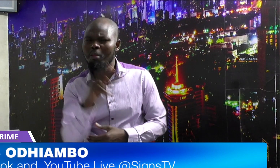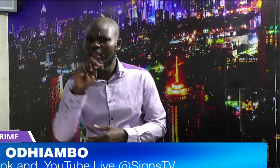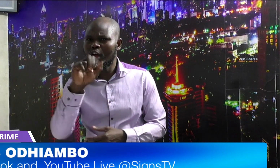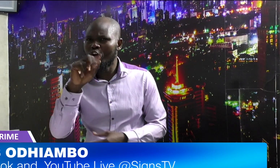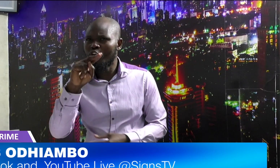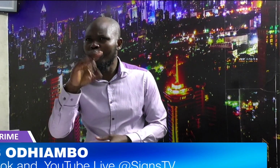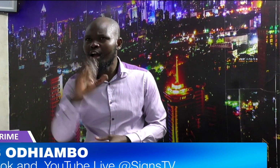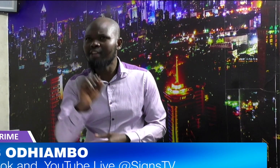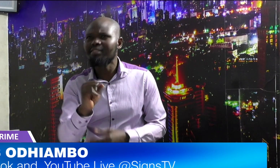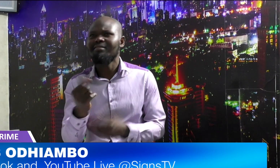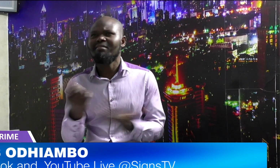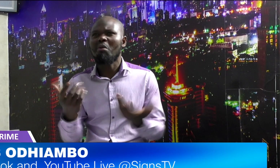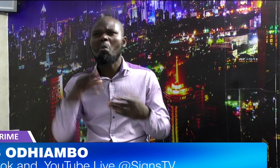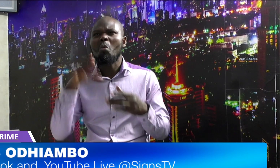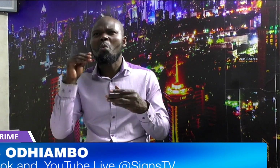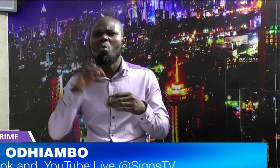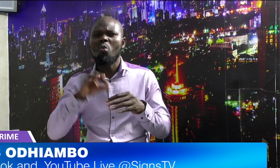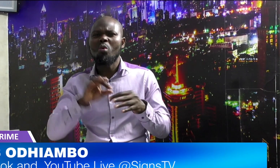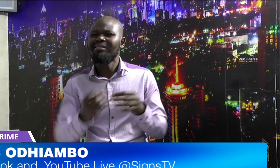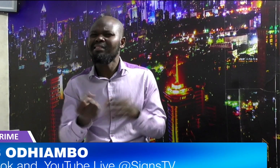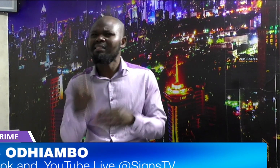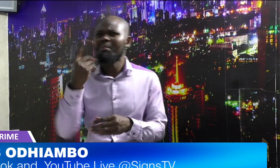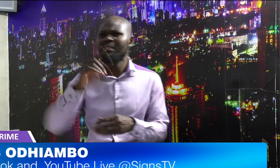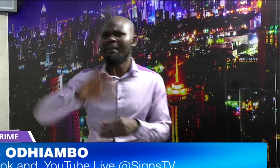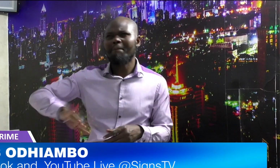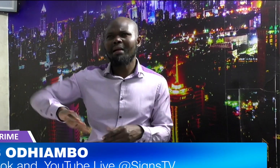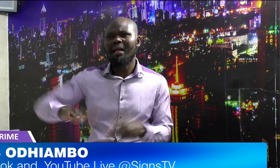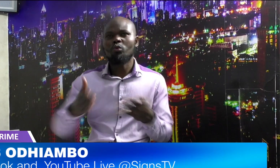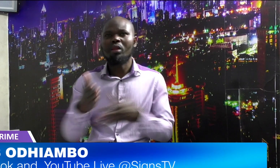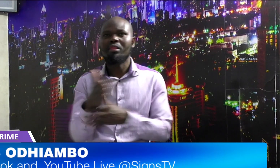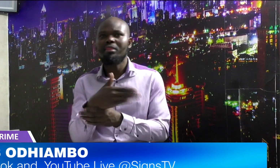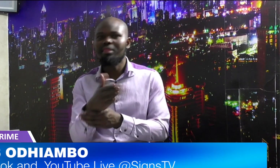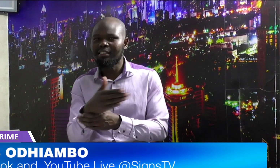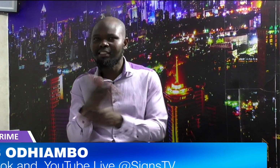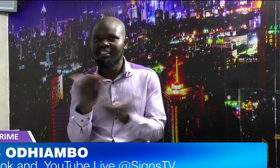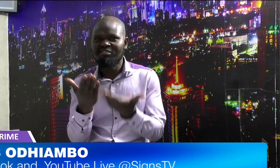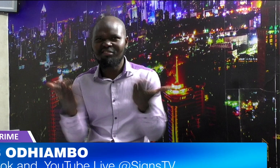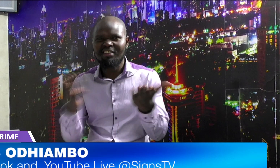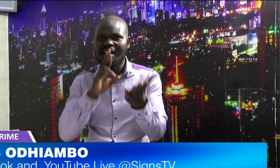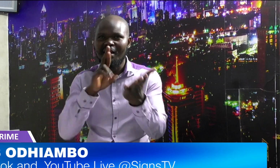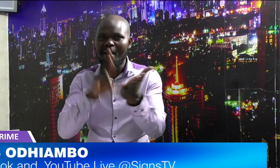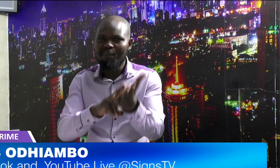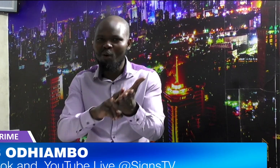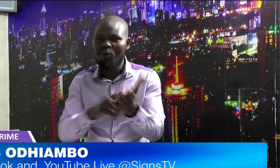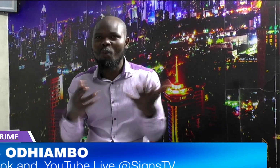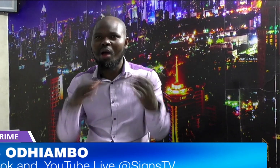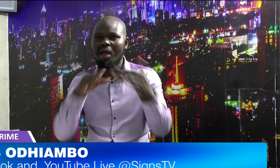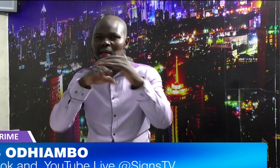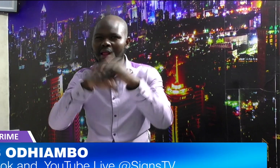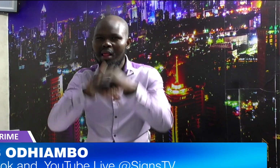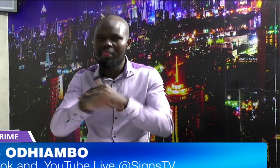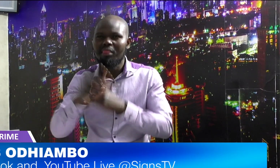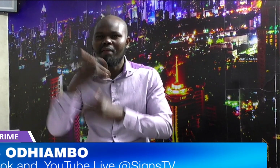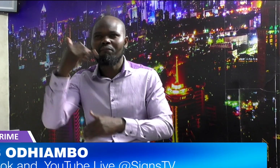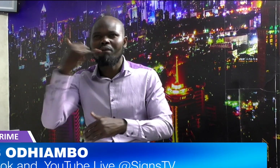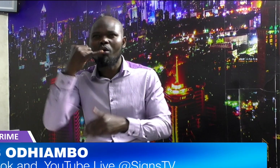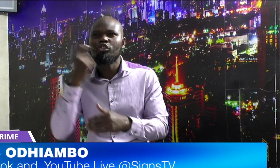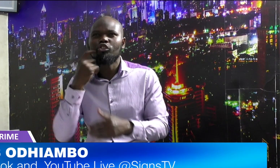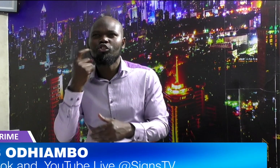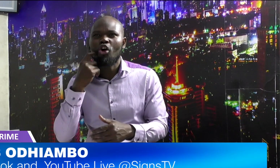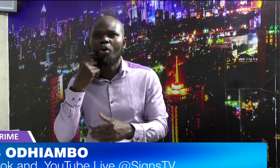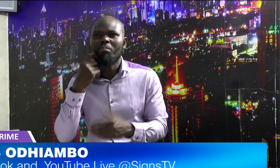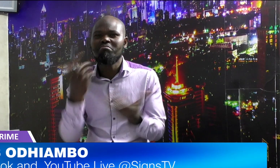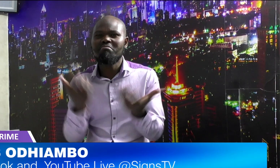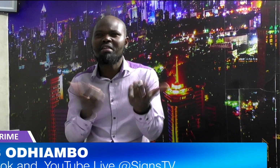colleague Nancy Kerubo were apprehended on Thursday after they reportedly entered a mobile shop in